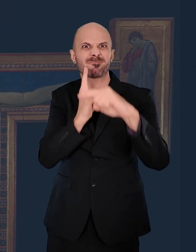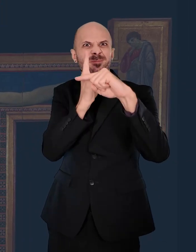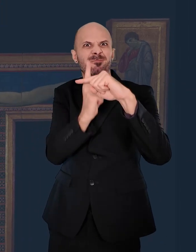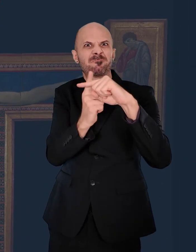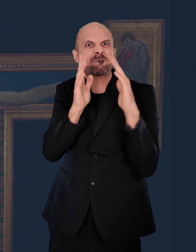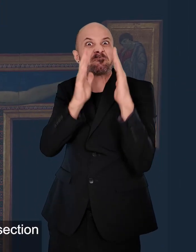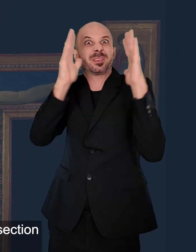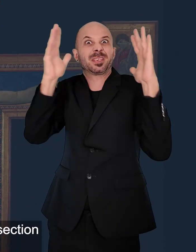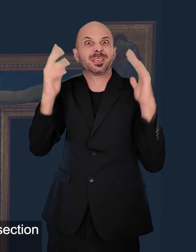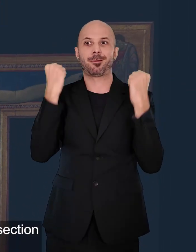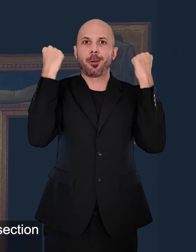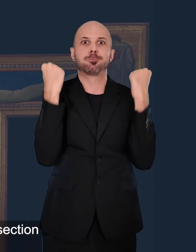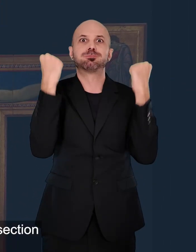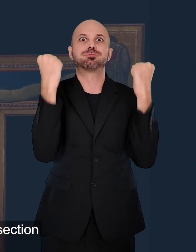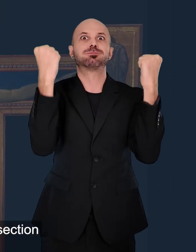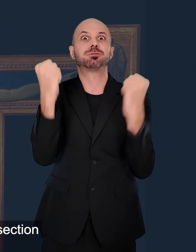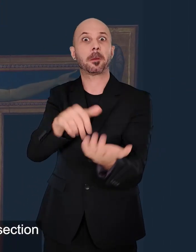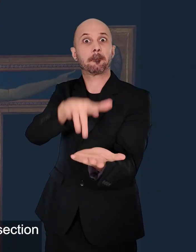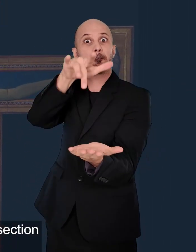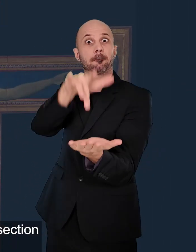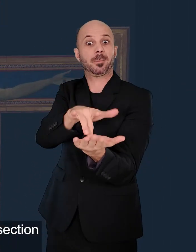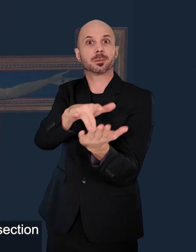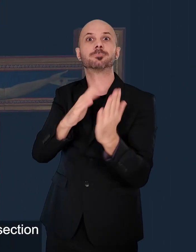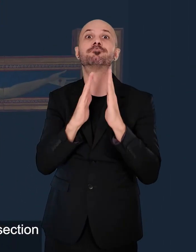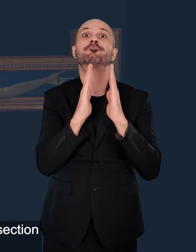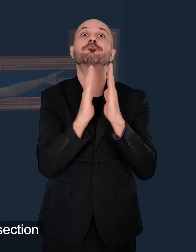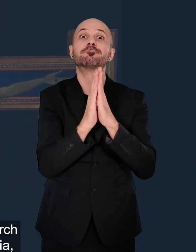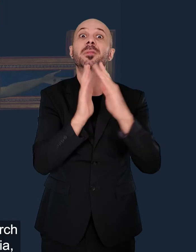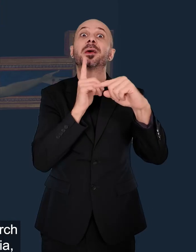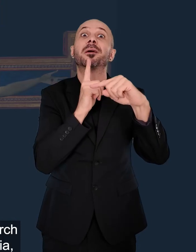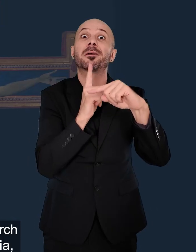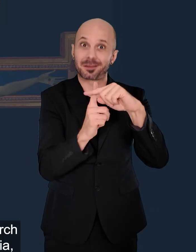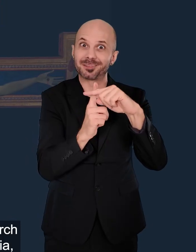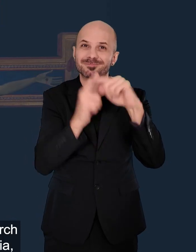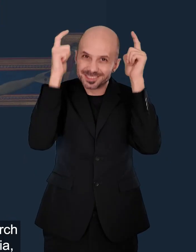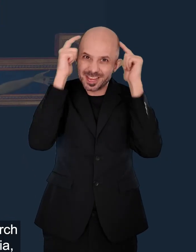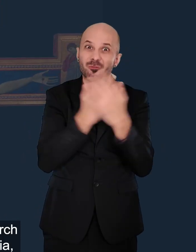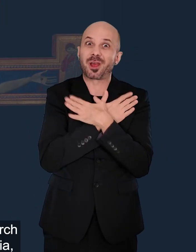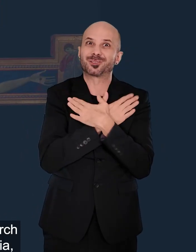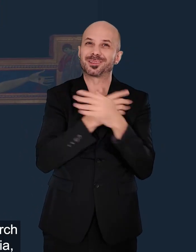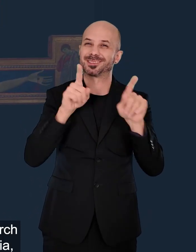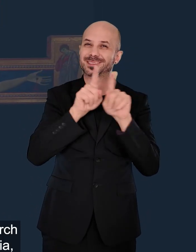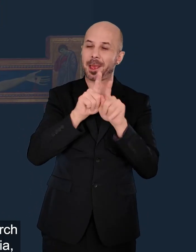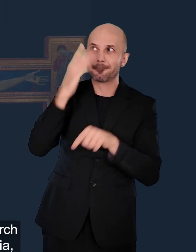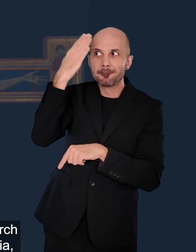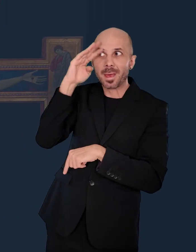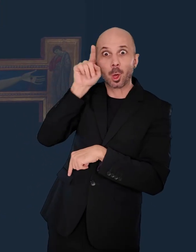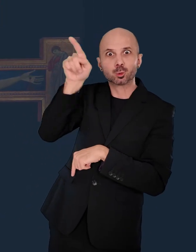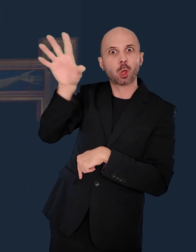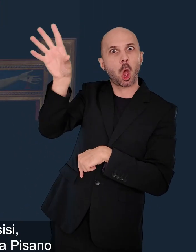This large cross used to hang at the intersection between the nave and the transept of the church of San Francesco in Perugia,